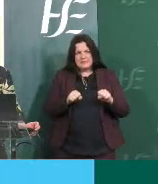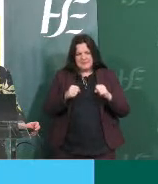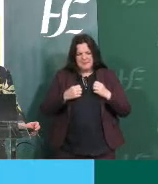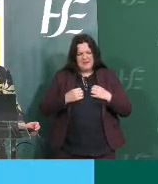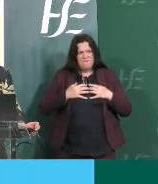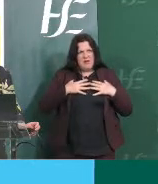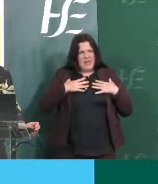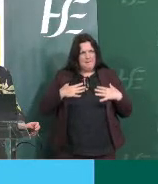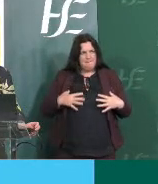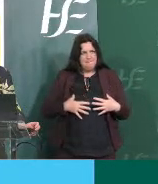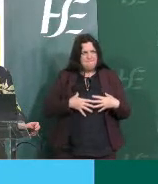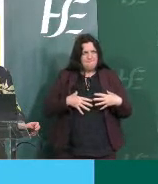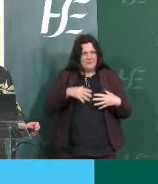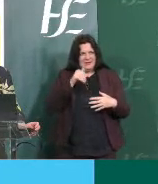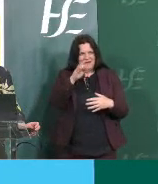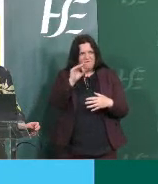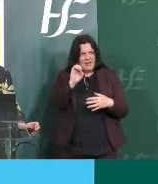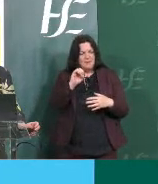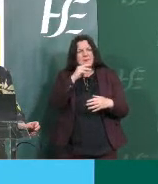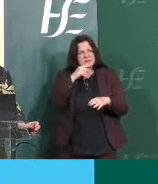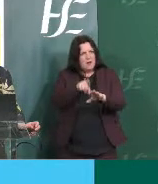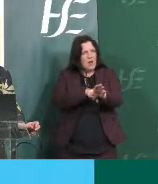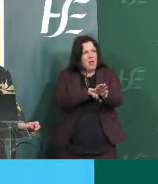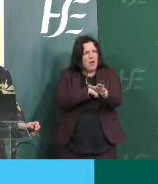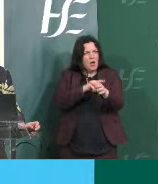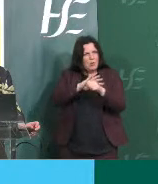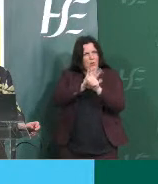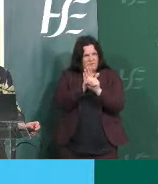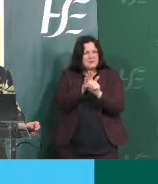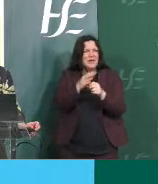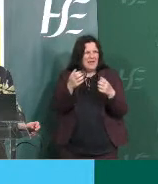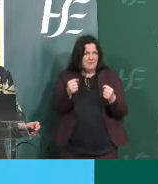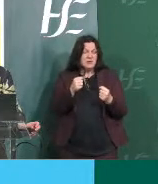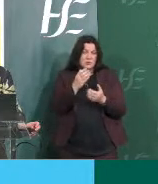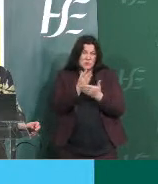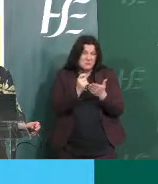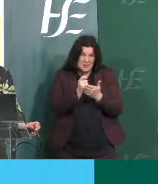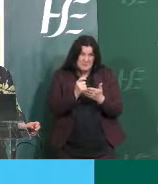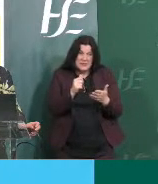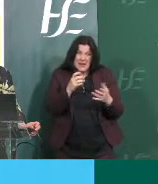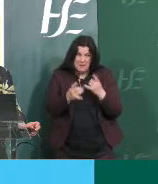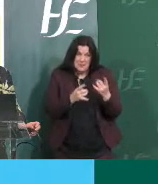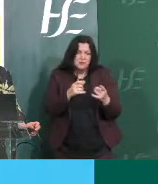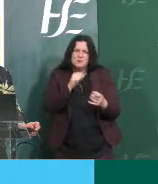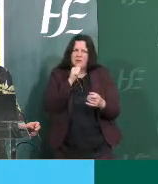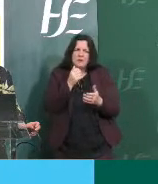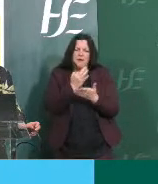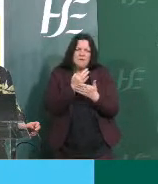symptoms for weeks or months, and that's known as long COVID. It is rare in children, but it does happen.